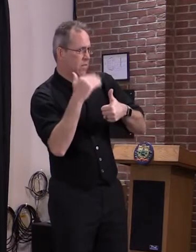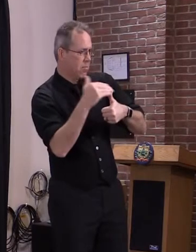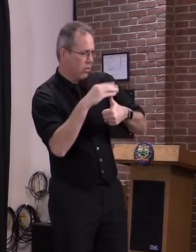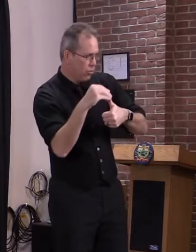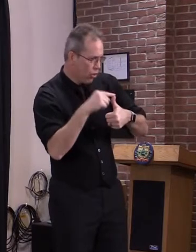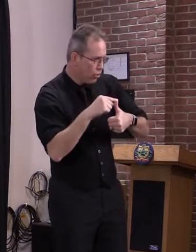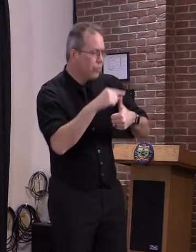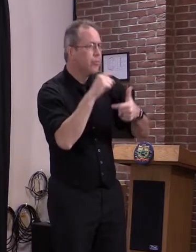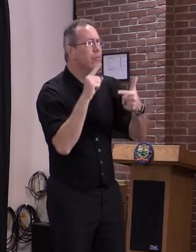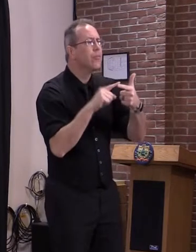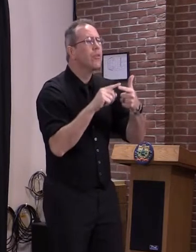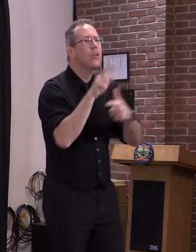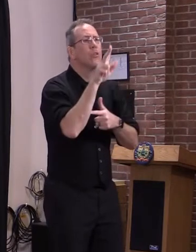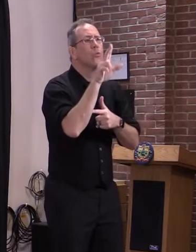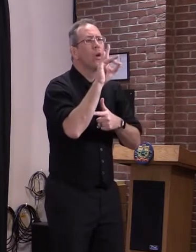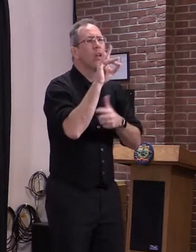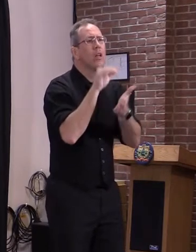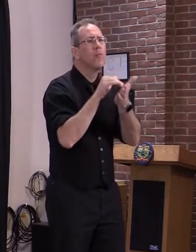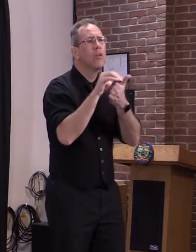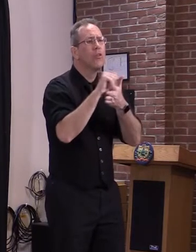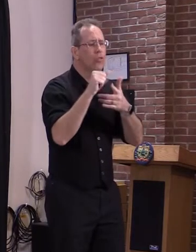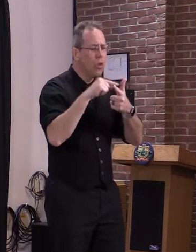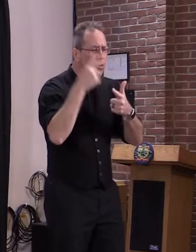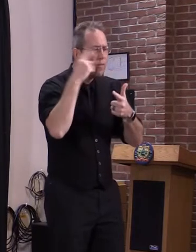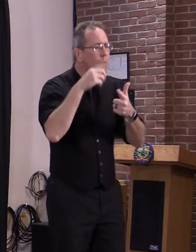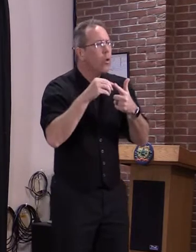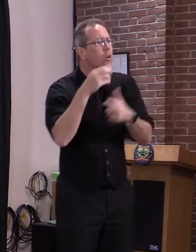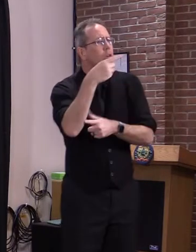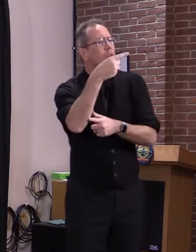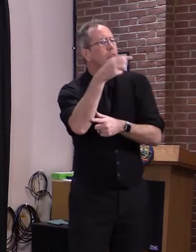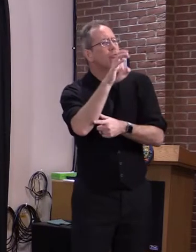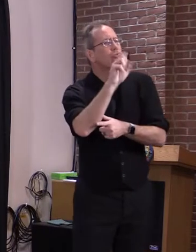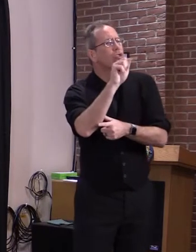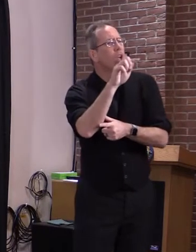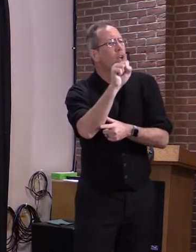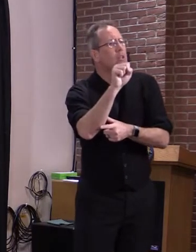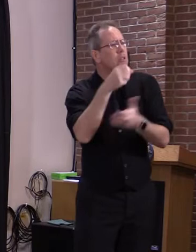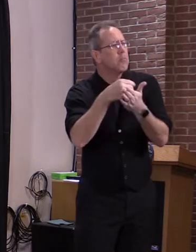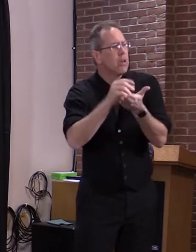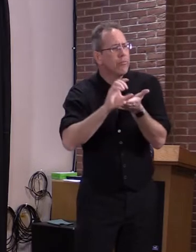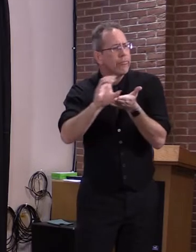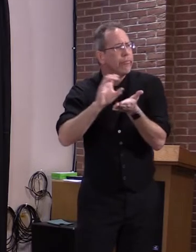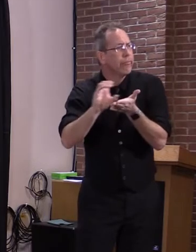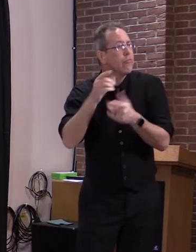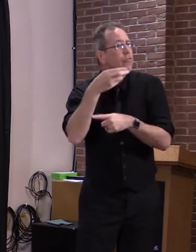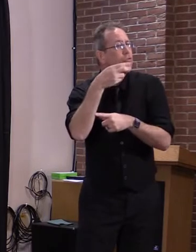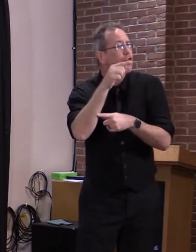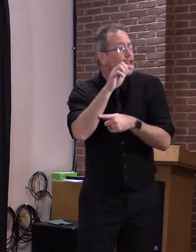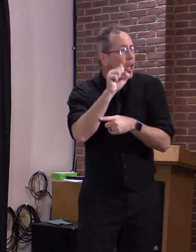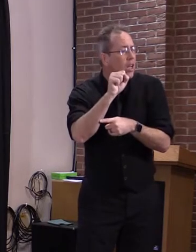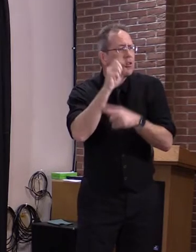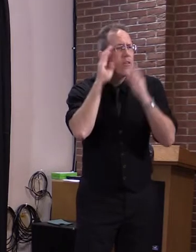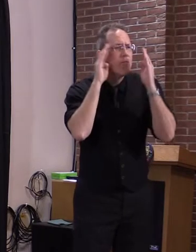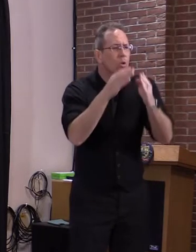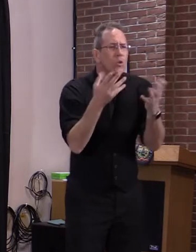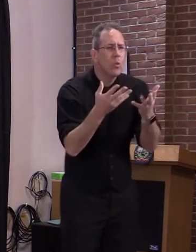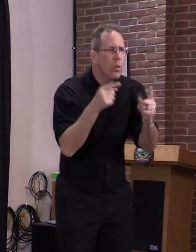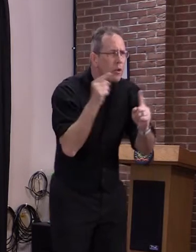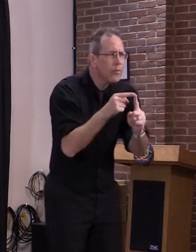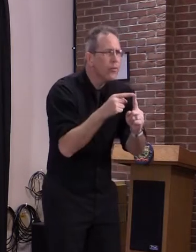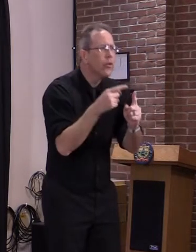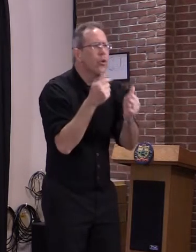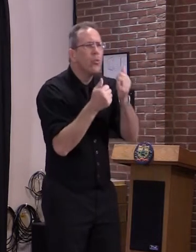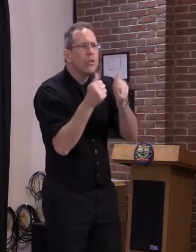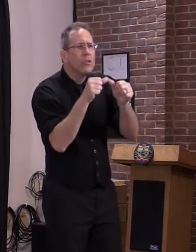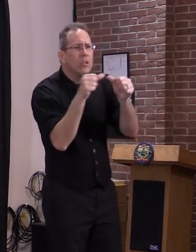and infrastructure upgrades directly tied to high-need workforce areas. Funds from this grant program could be used for the